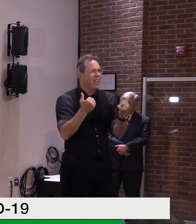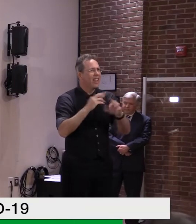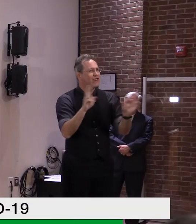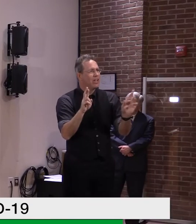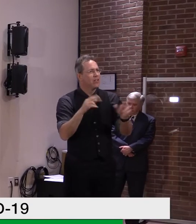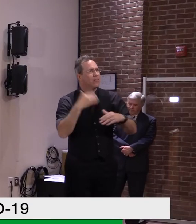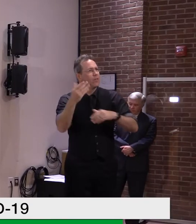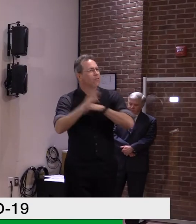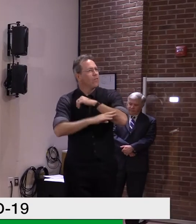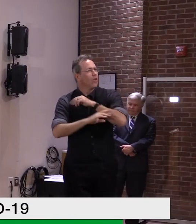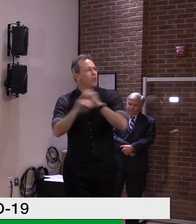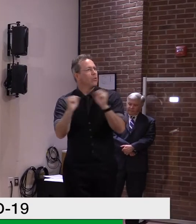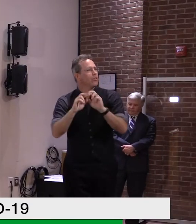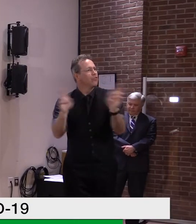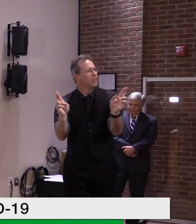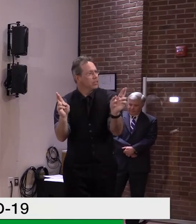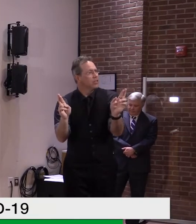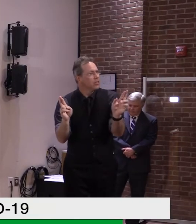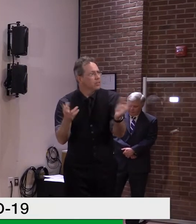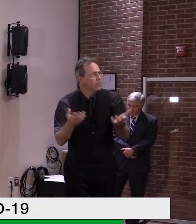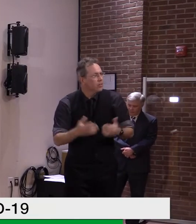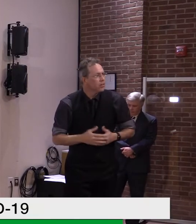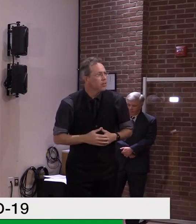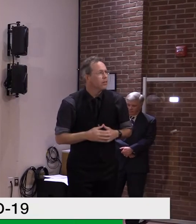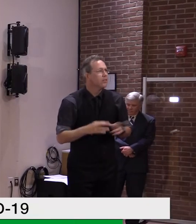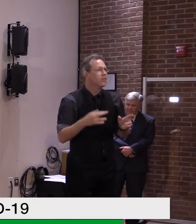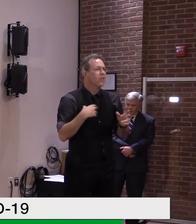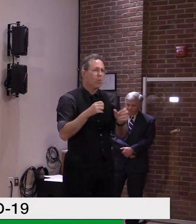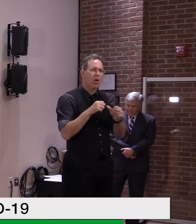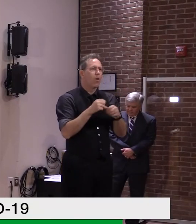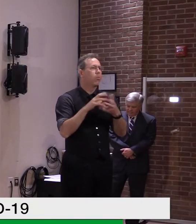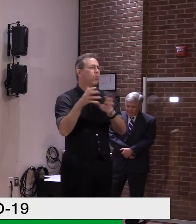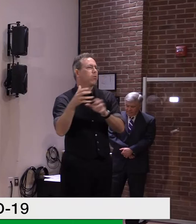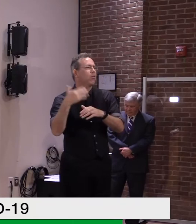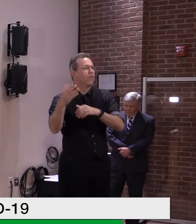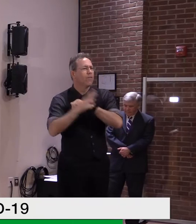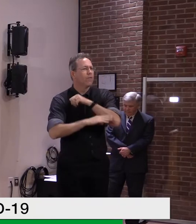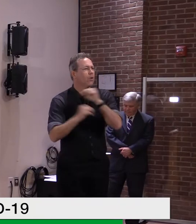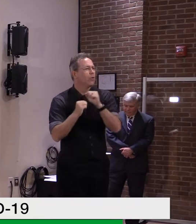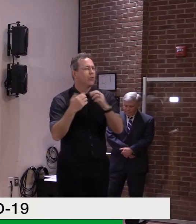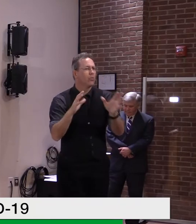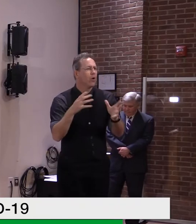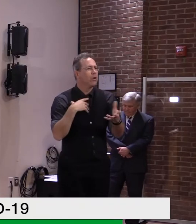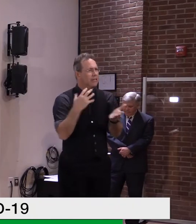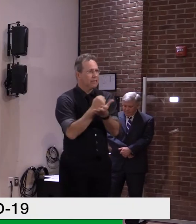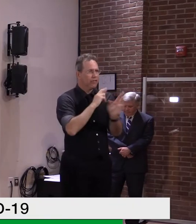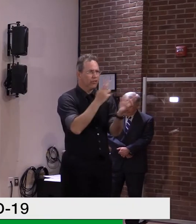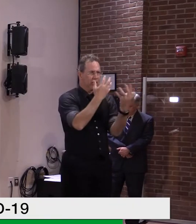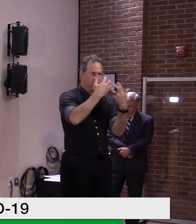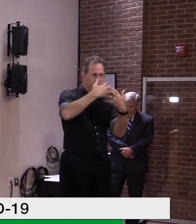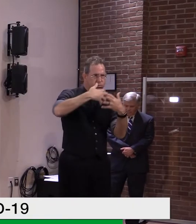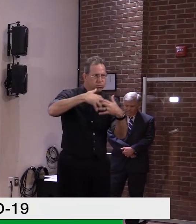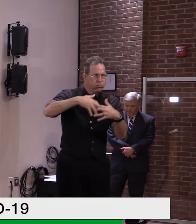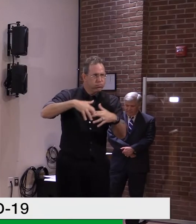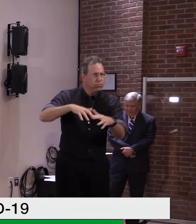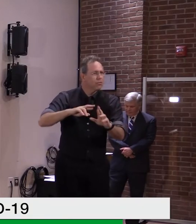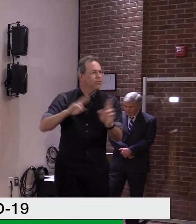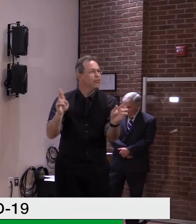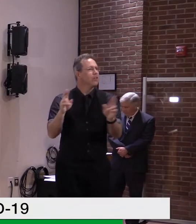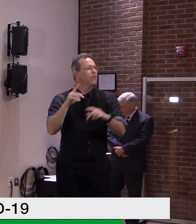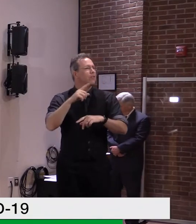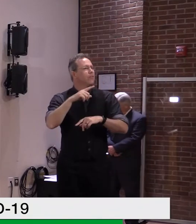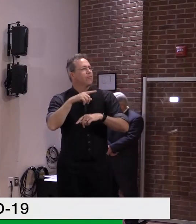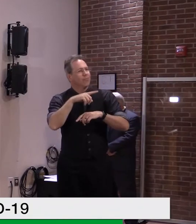that will be durable and get us through in case the fall and winter bring more virus activity. For